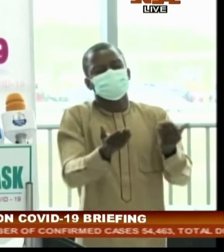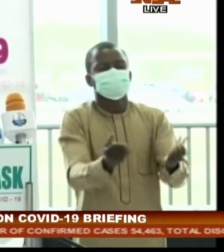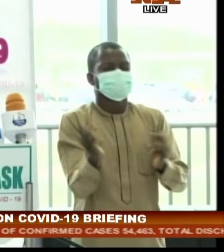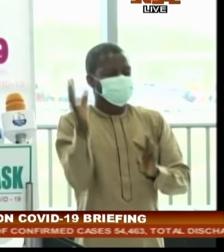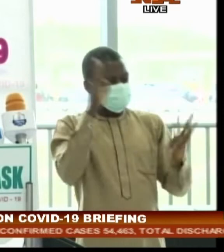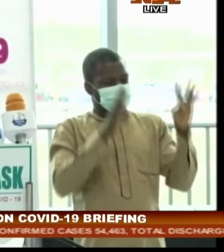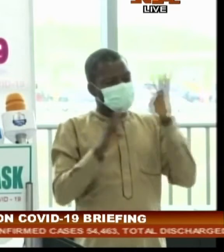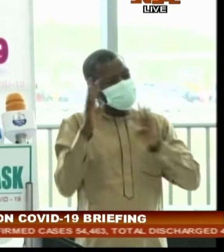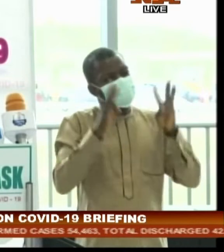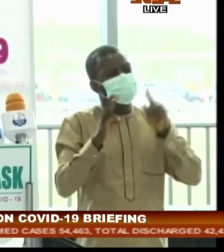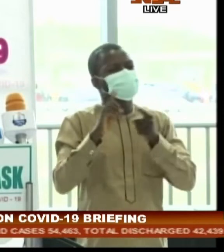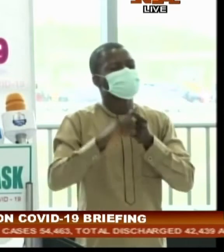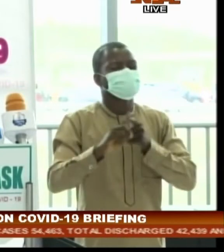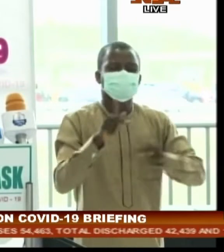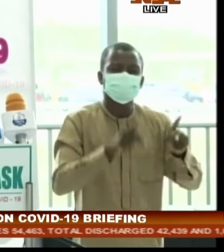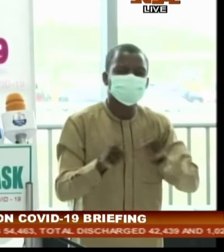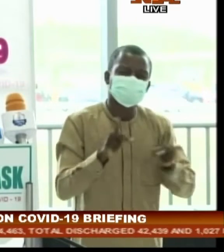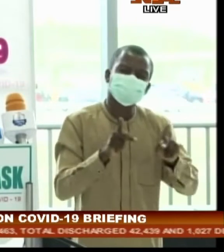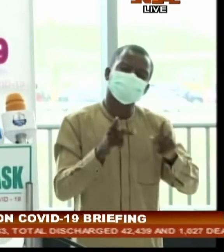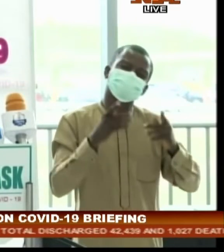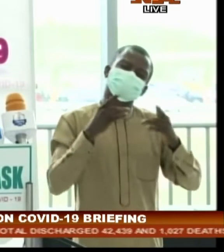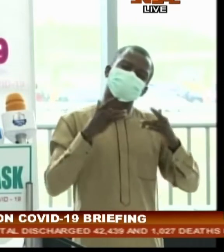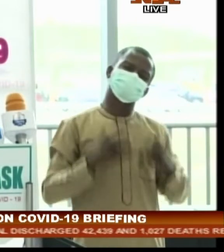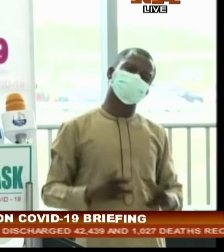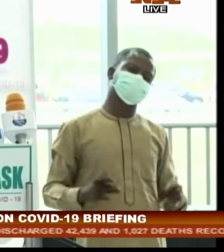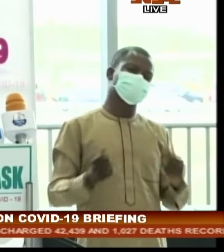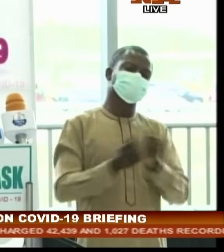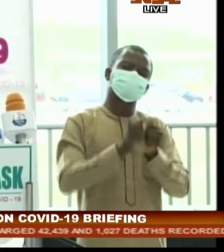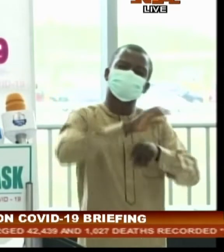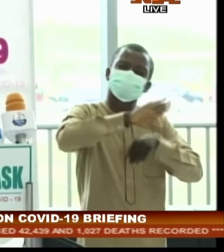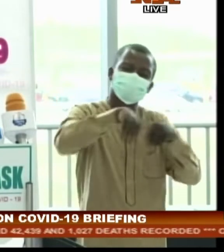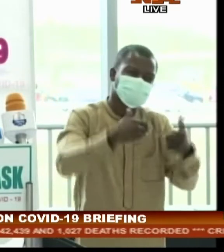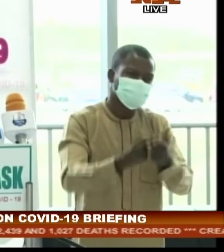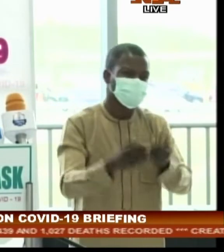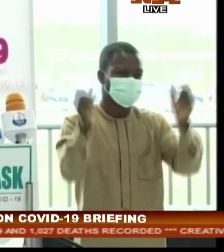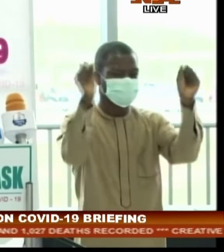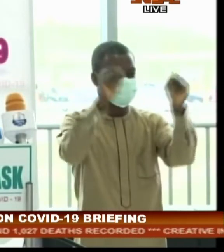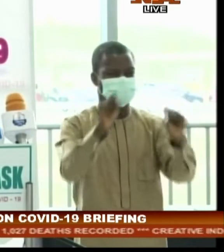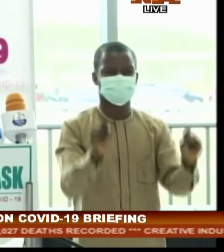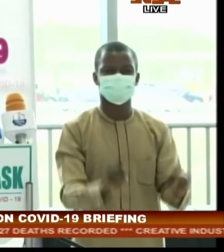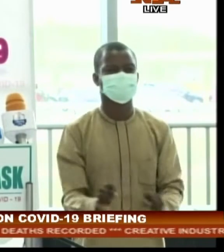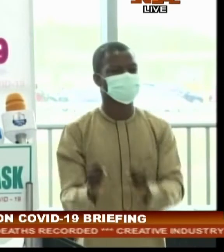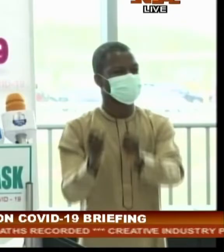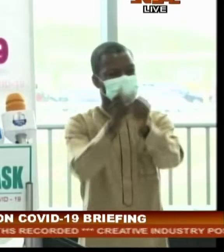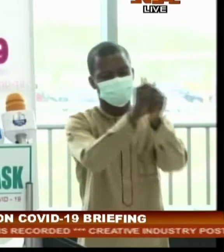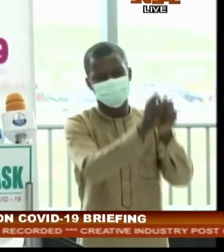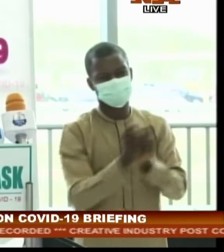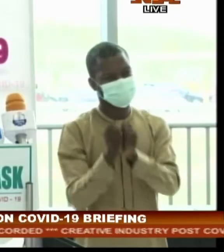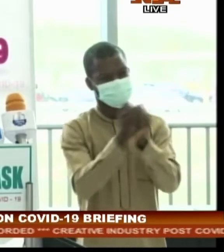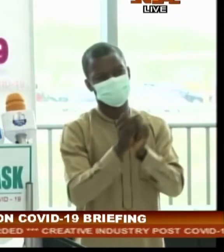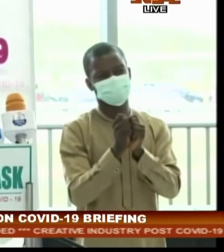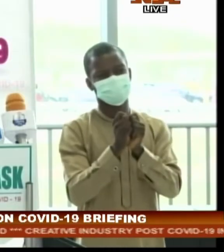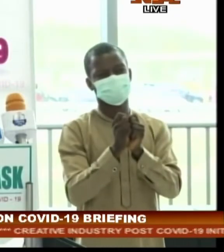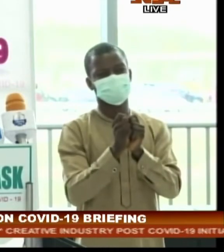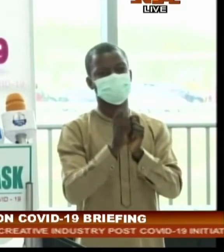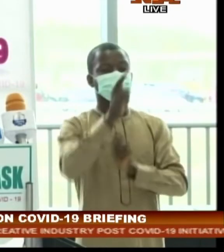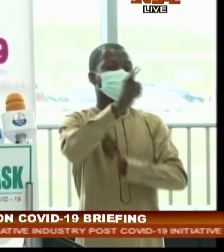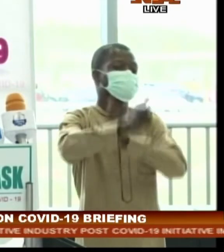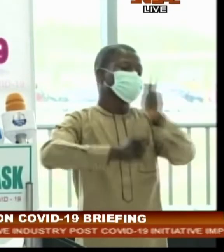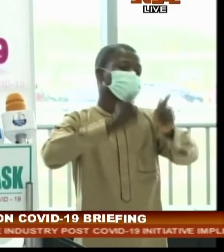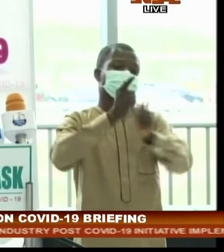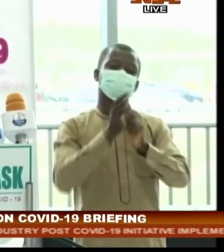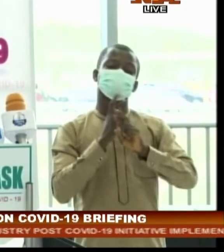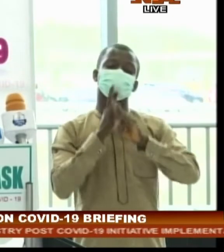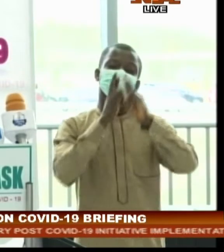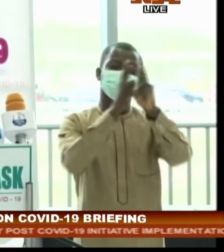humanity and all known systems. The global response has continued to